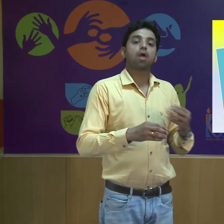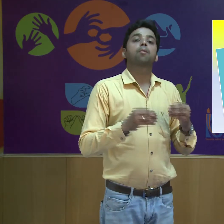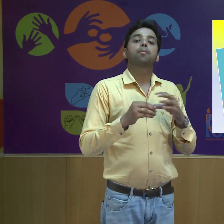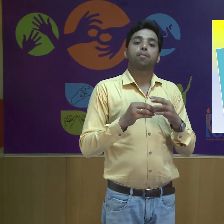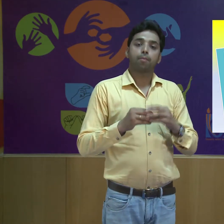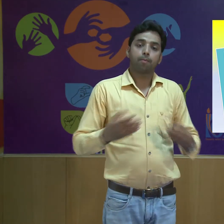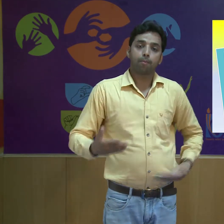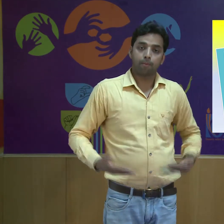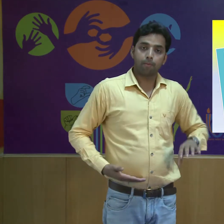Bengal